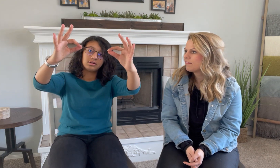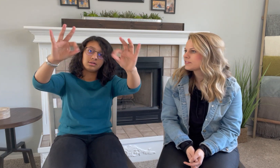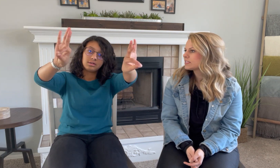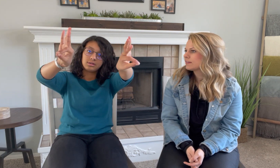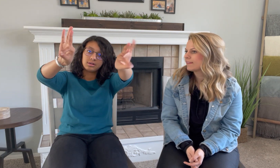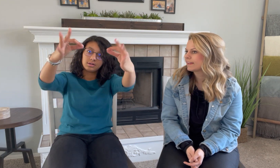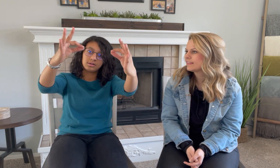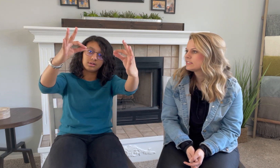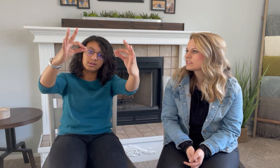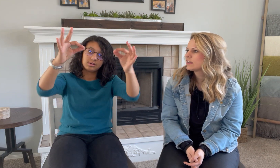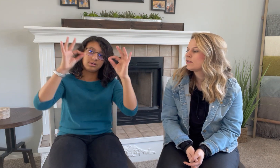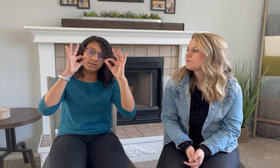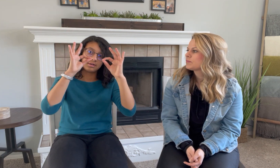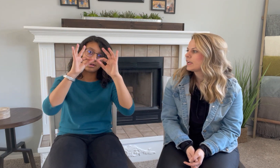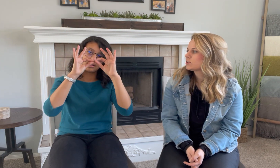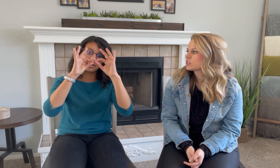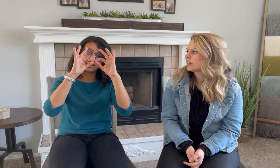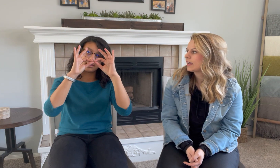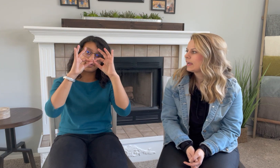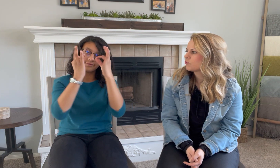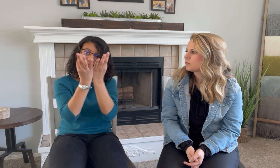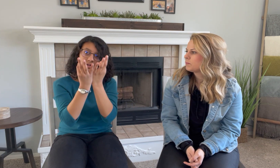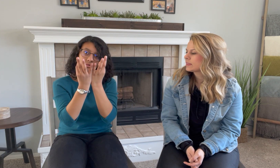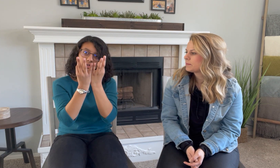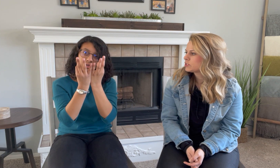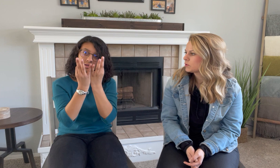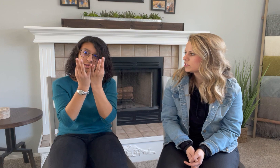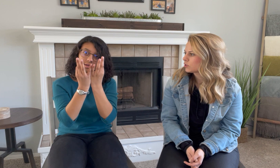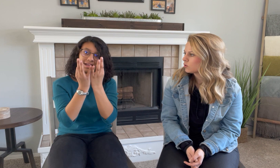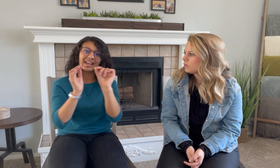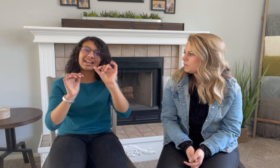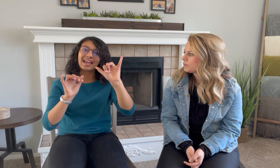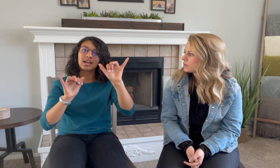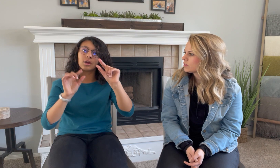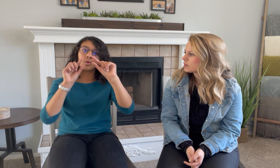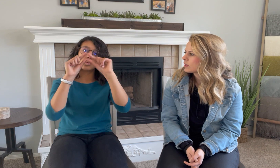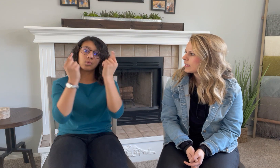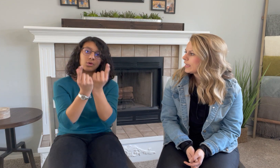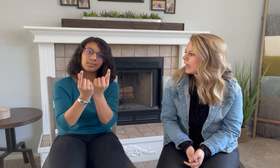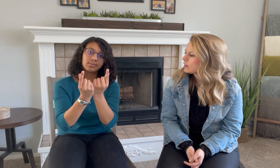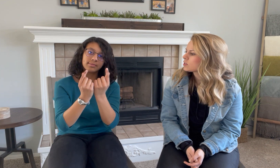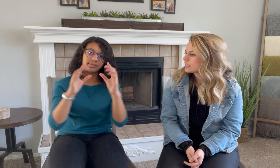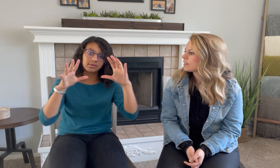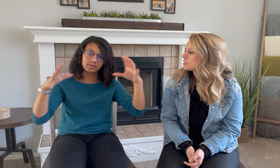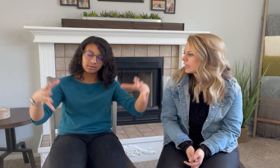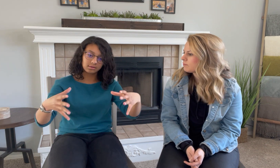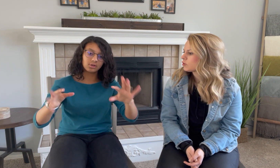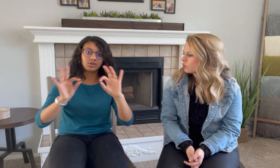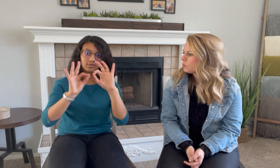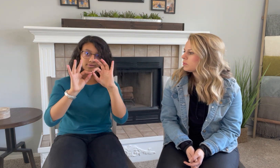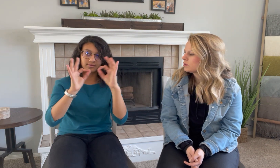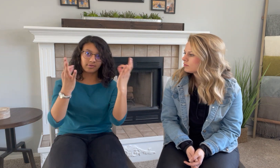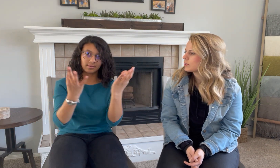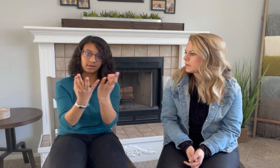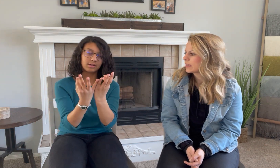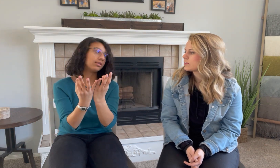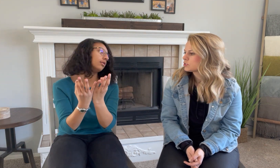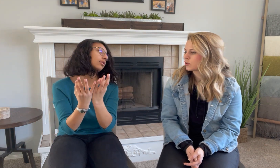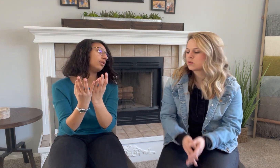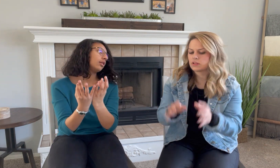F's like this, and you're just gonna kind of make them into a circle. It kind of looks like the sign for group. You're making the circle of